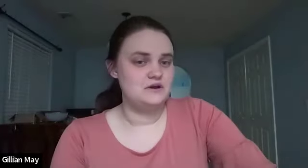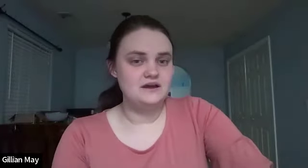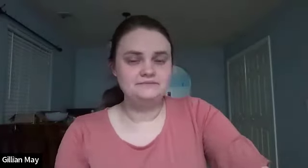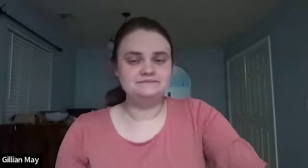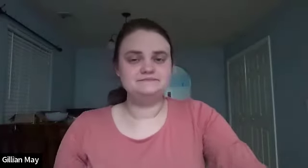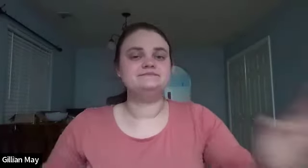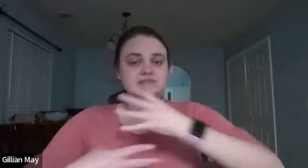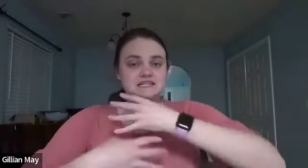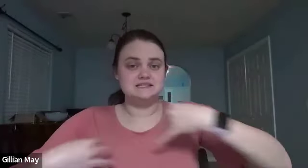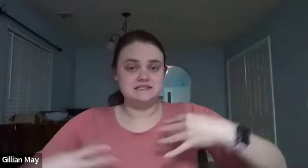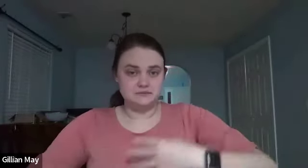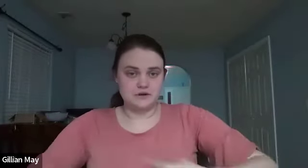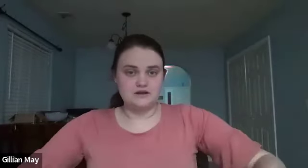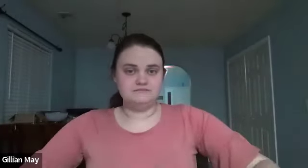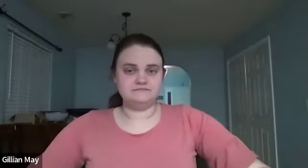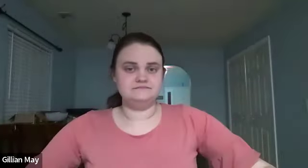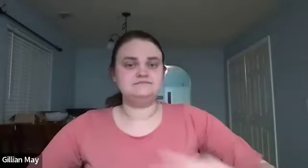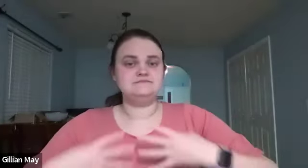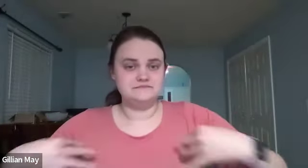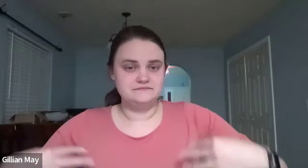Zebra, zebra.